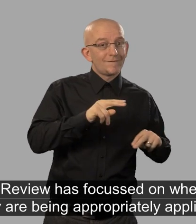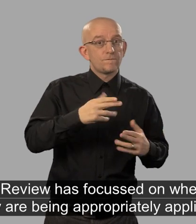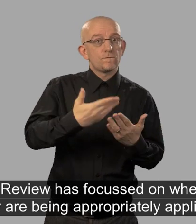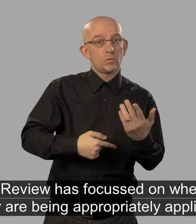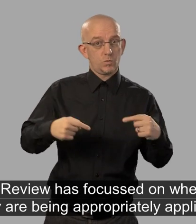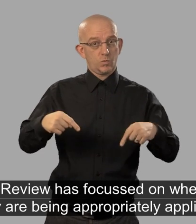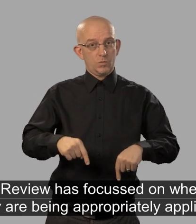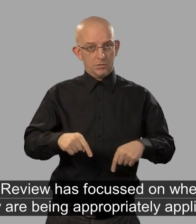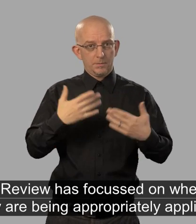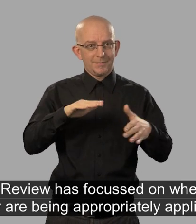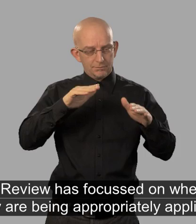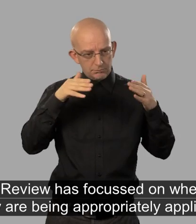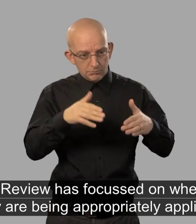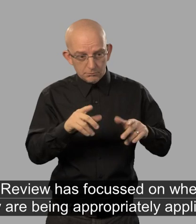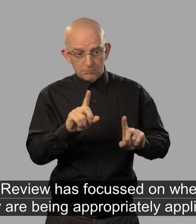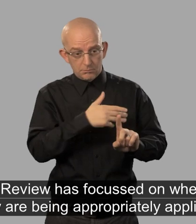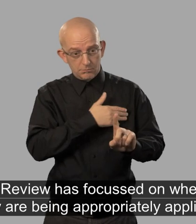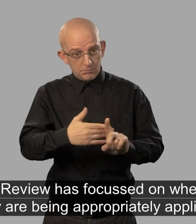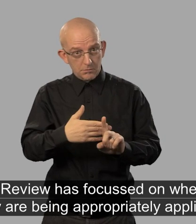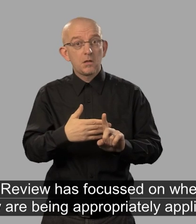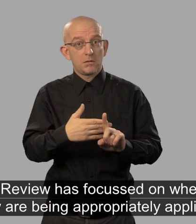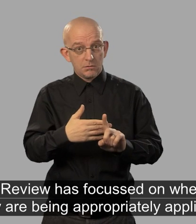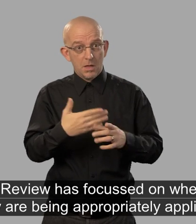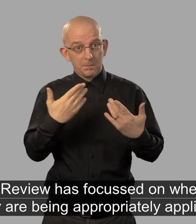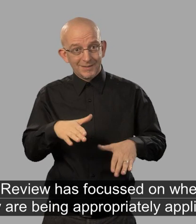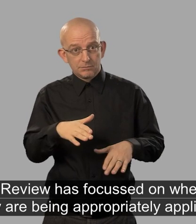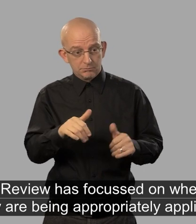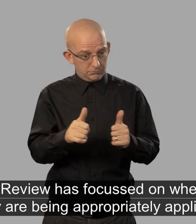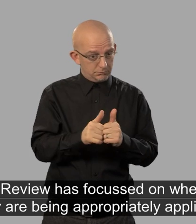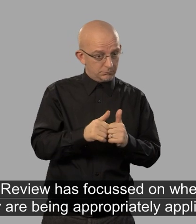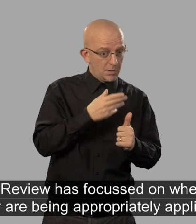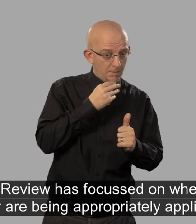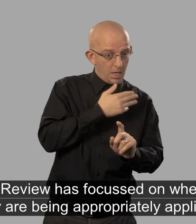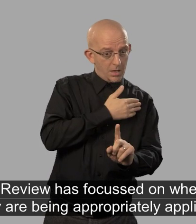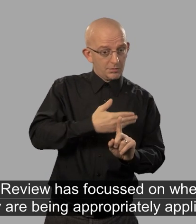This review has focused on whether they are being appropriately applied.